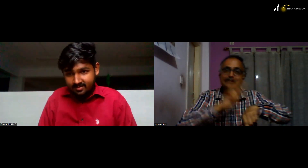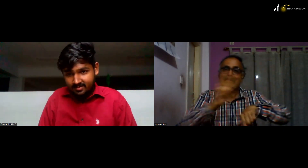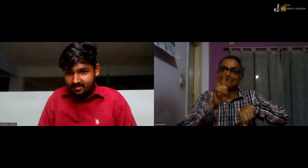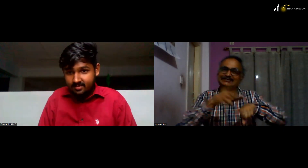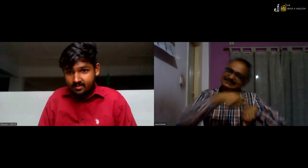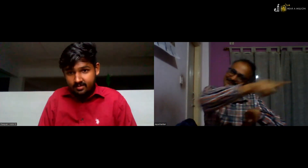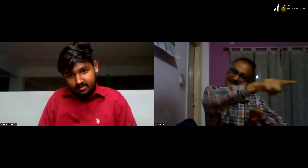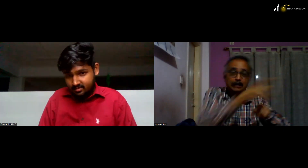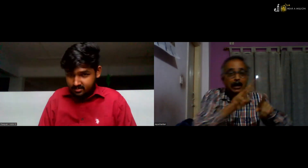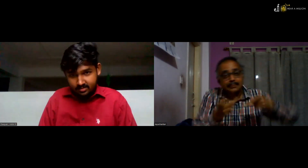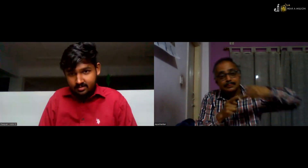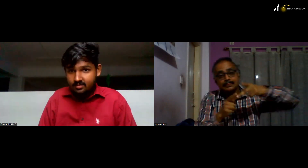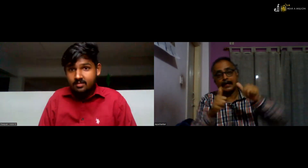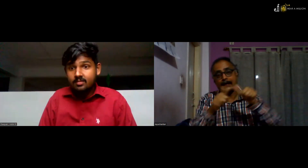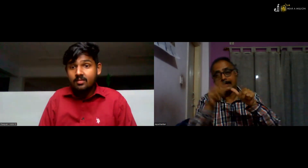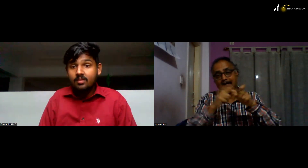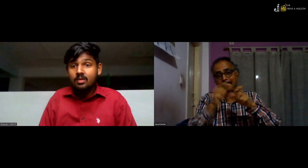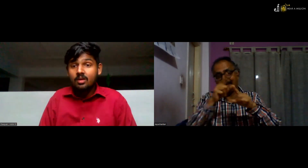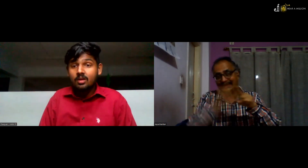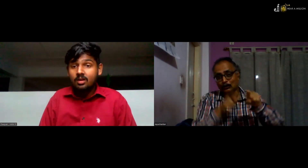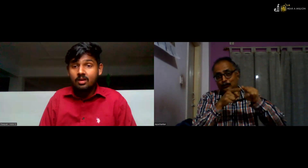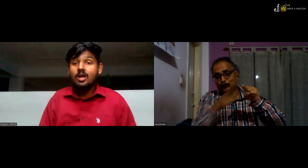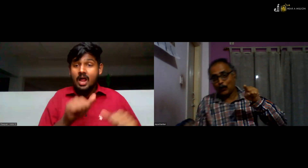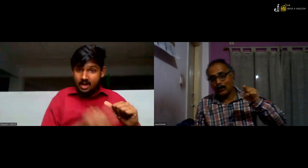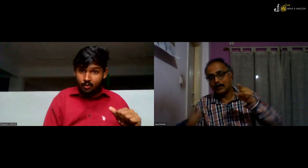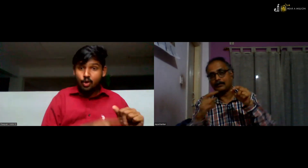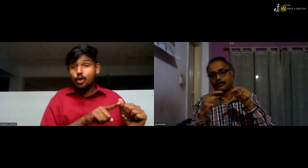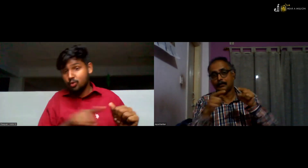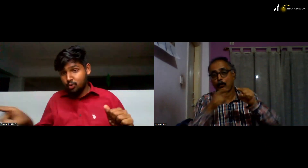around 8 hours. So if you're going to the place